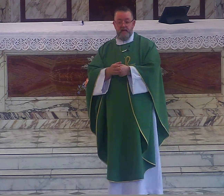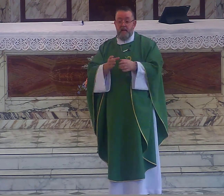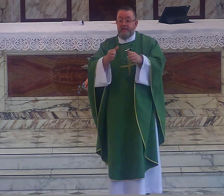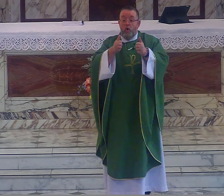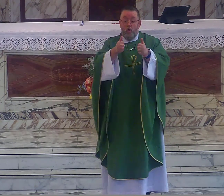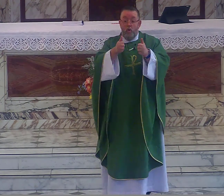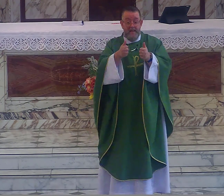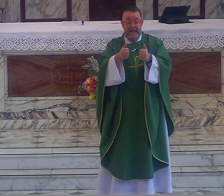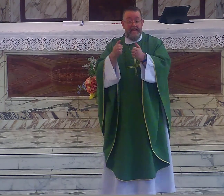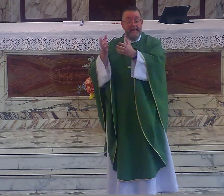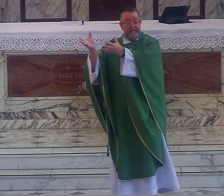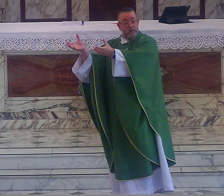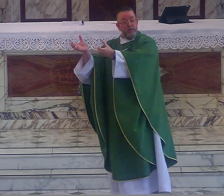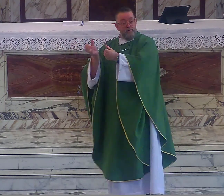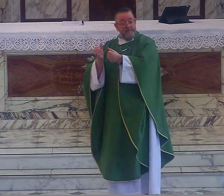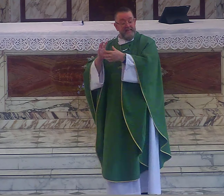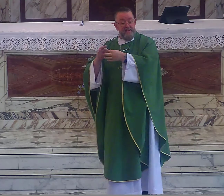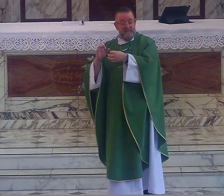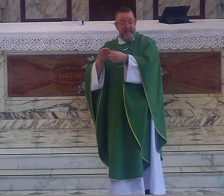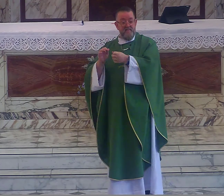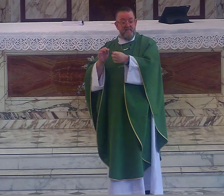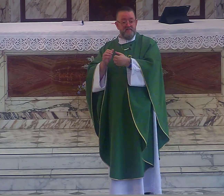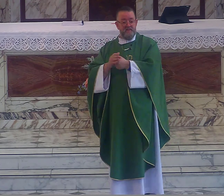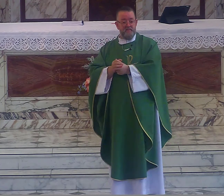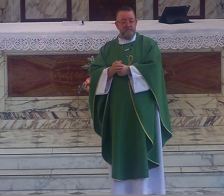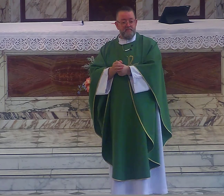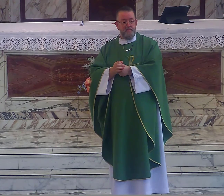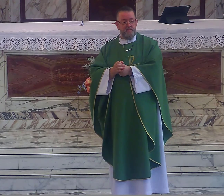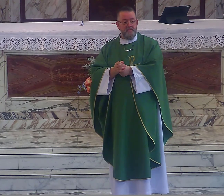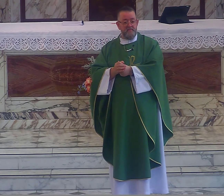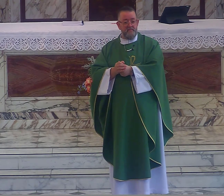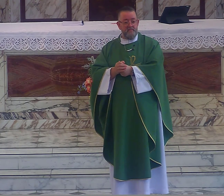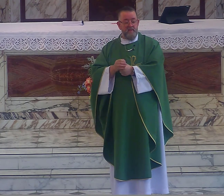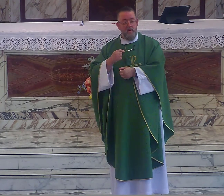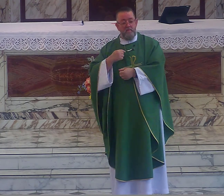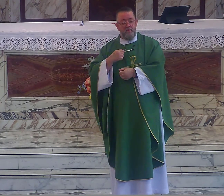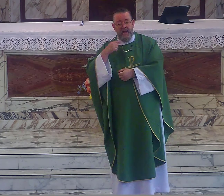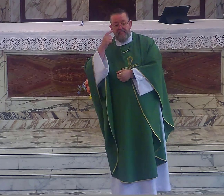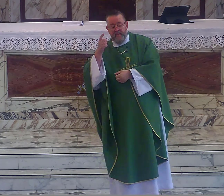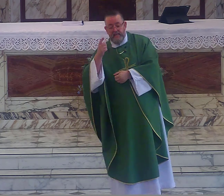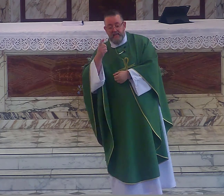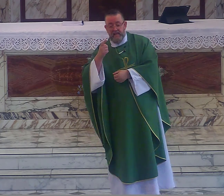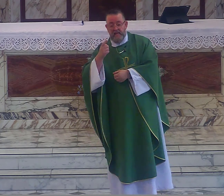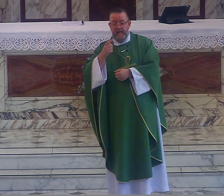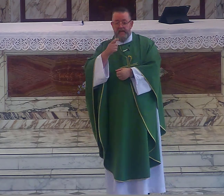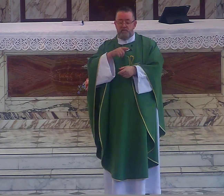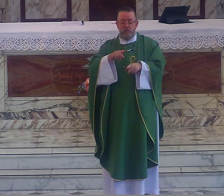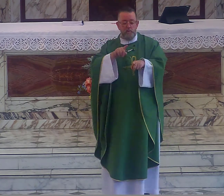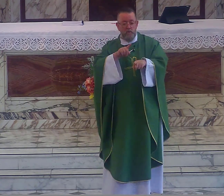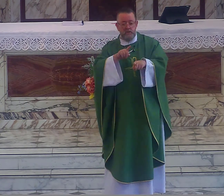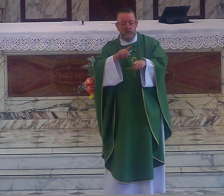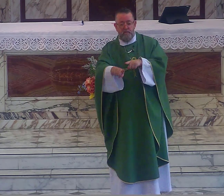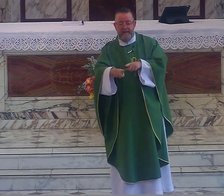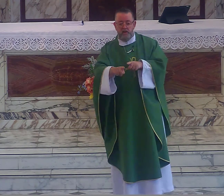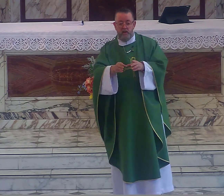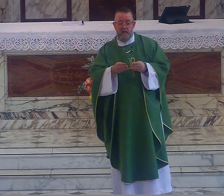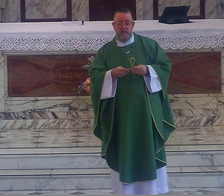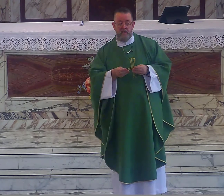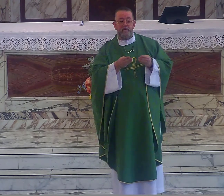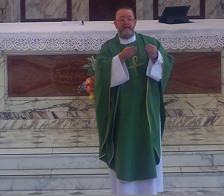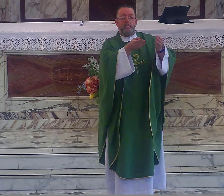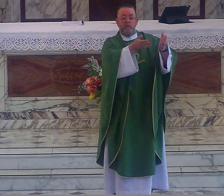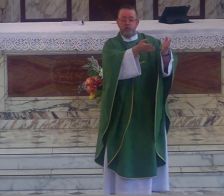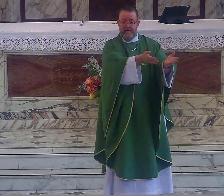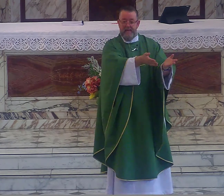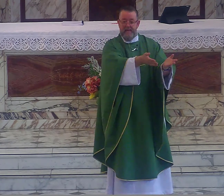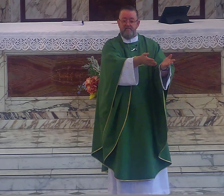receiver. It's okay to receive a gift, but I think it's much more special